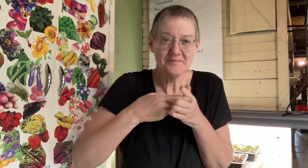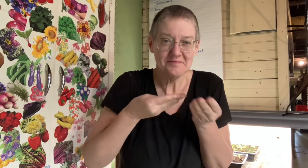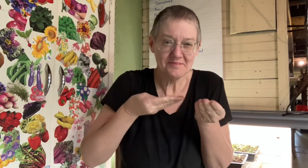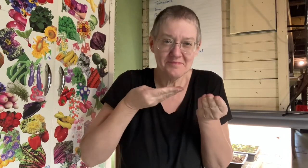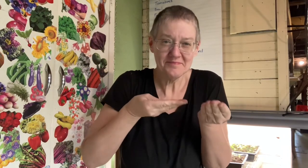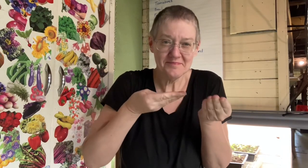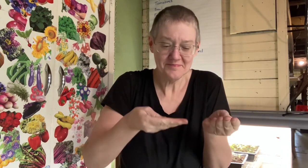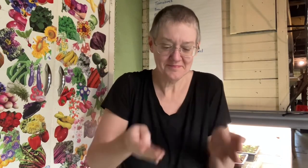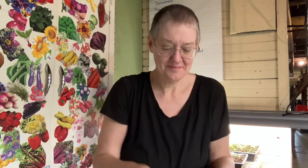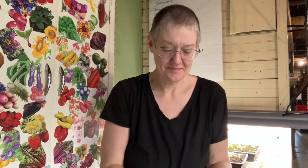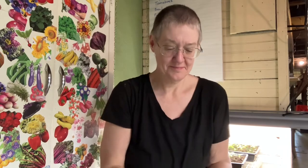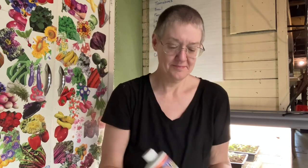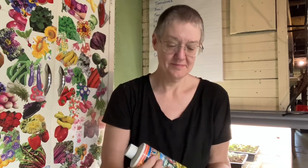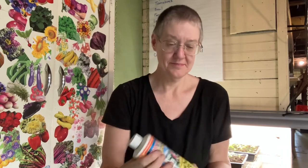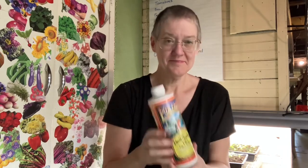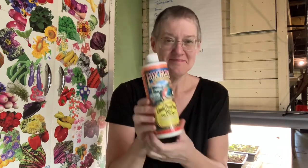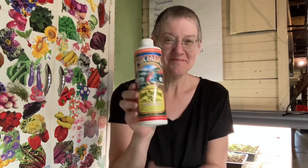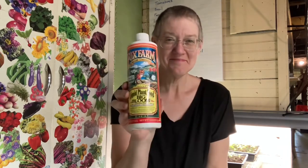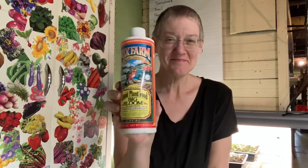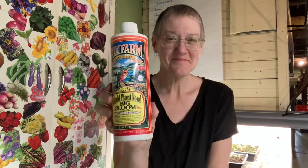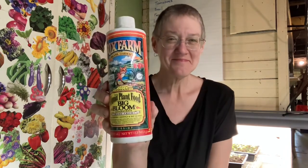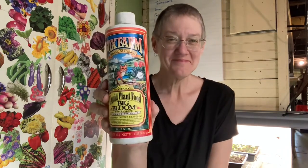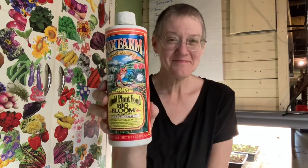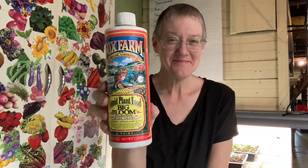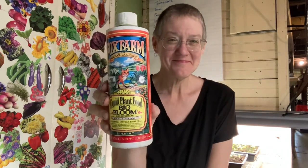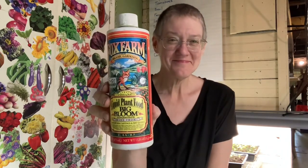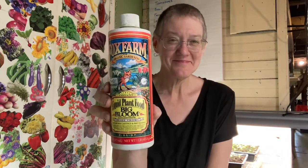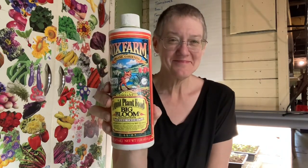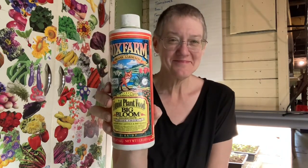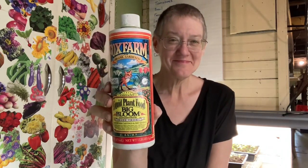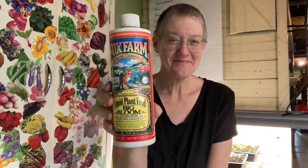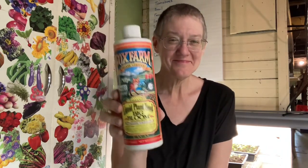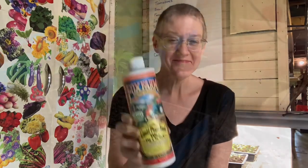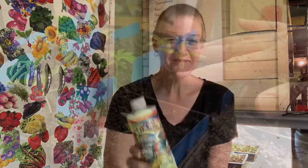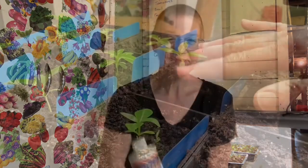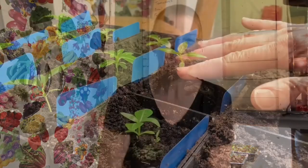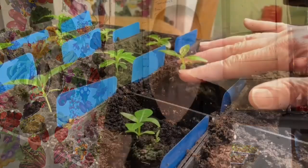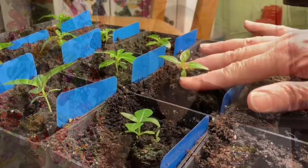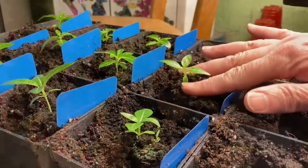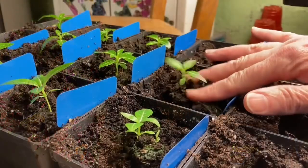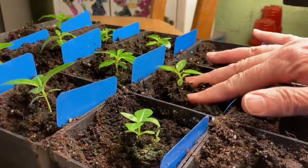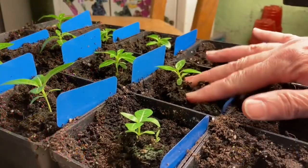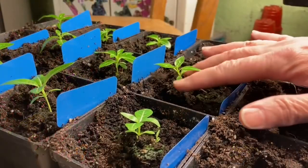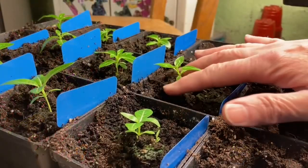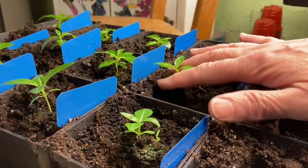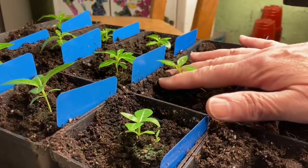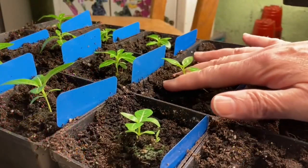So after they were in the soil blocks for 4 weeks, I started feeding them.